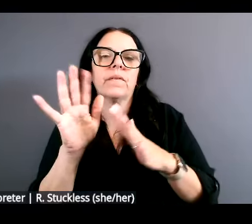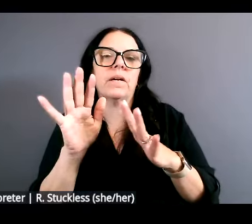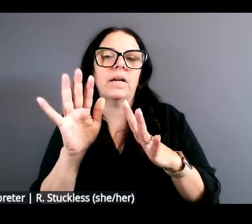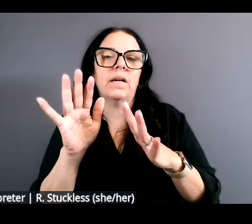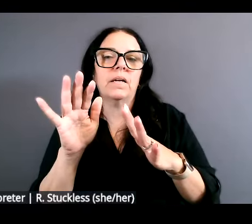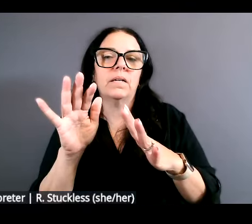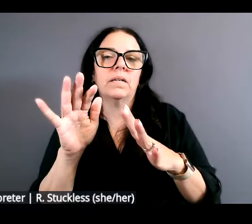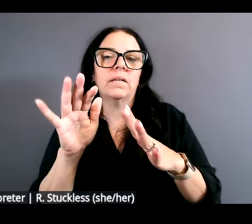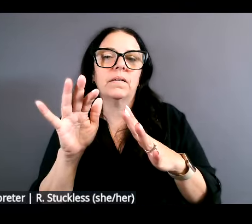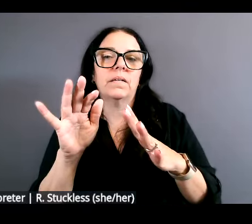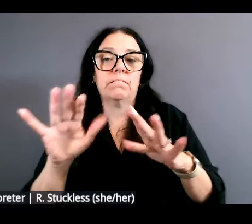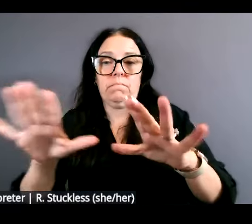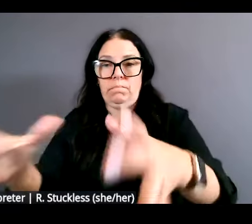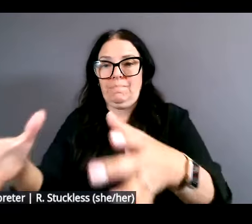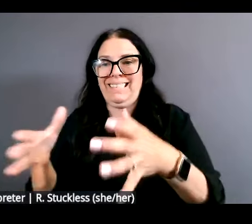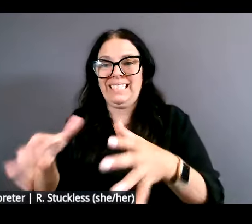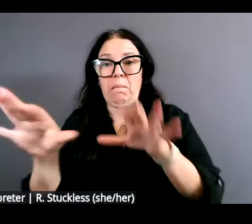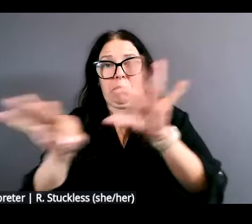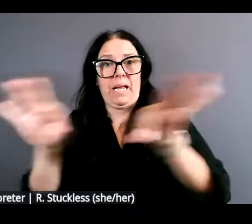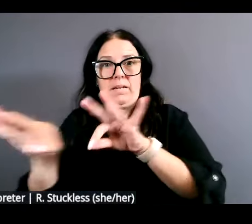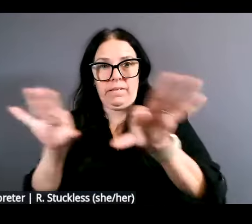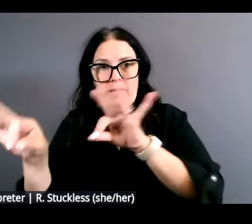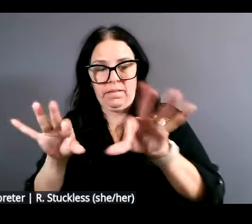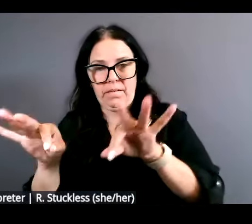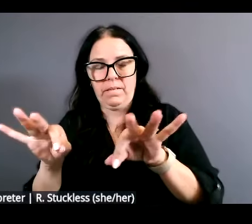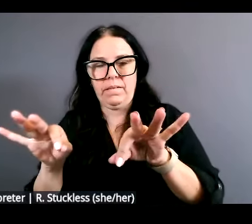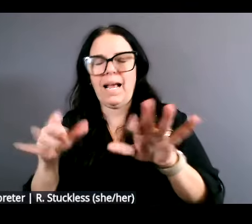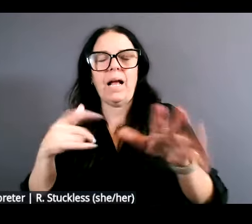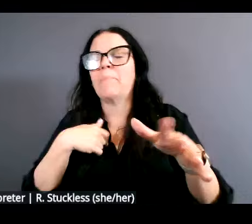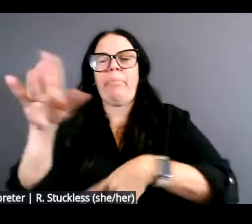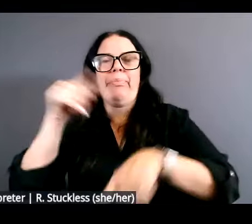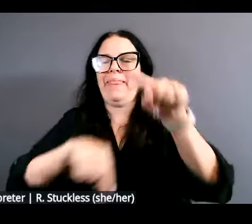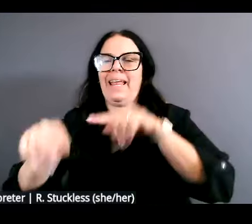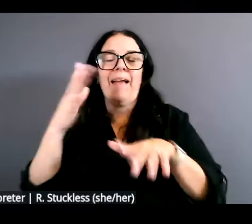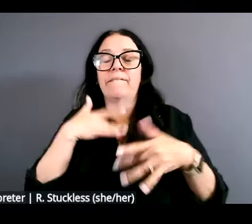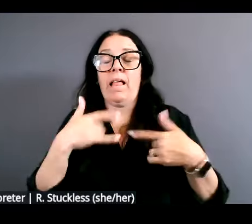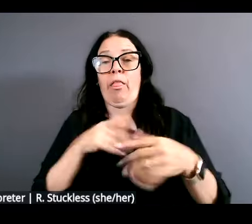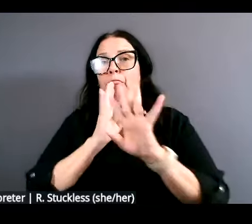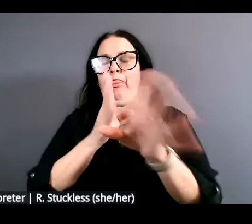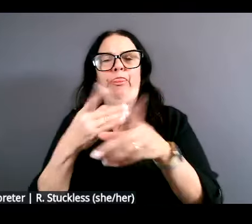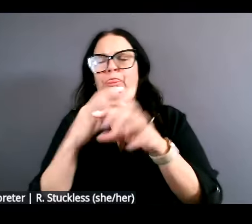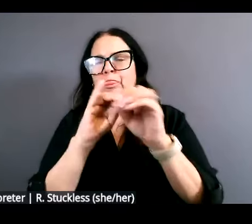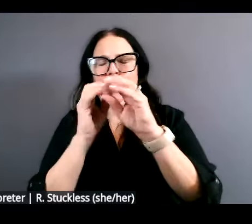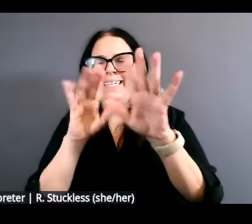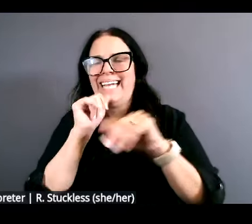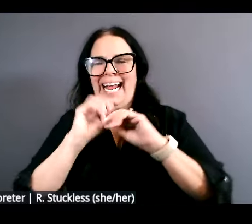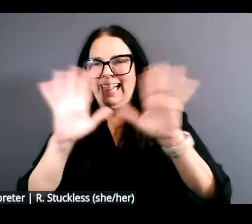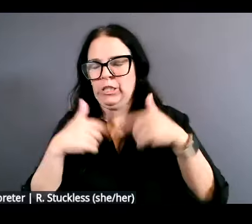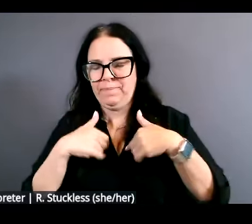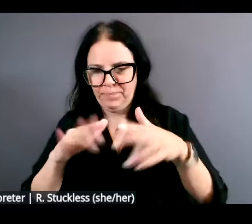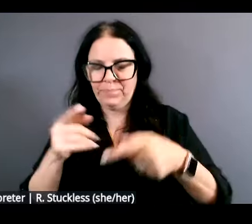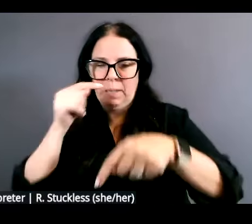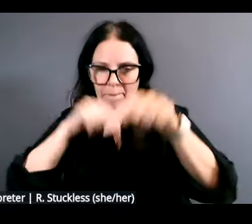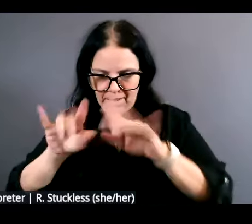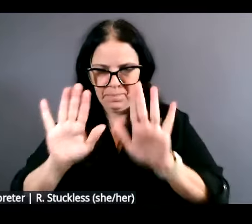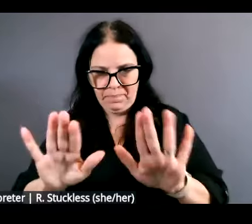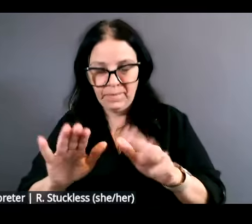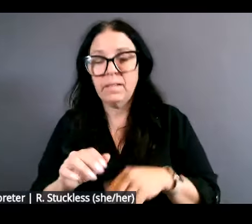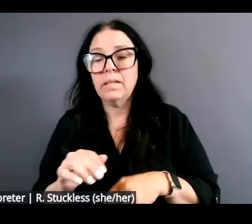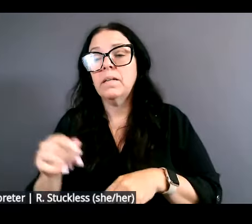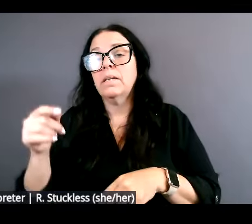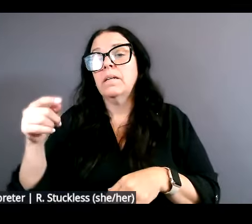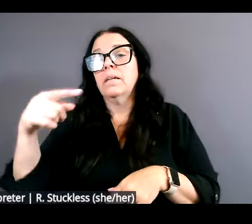in the exemplars, the signatures match. I'm going to start over because I feel like I'm not making any sense whatsoever. So with the circulators